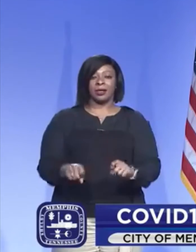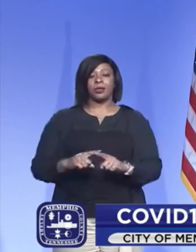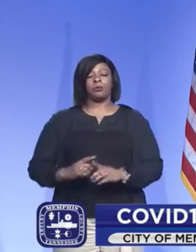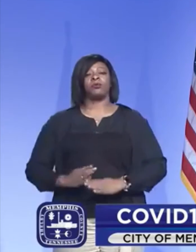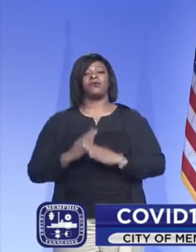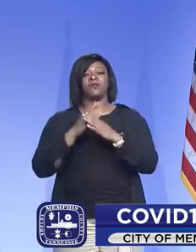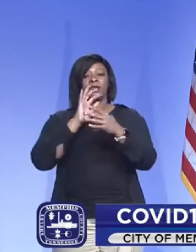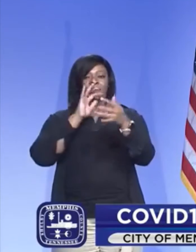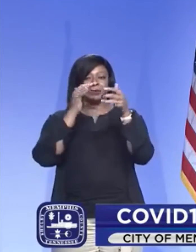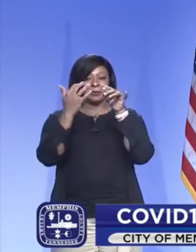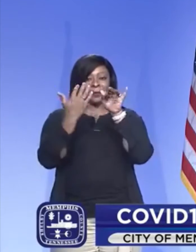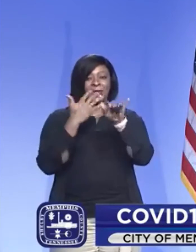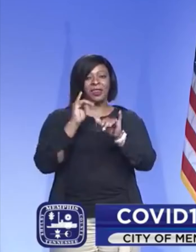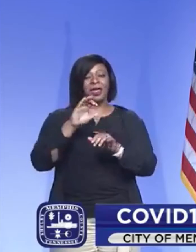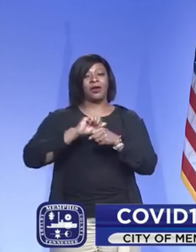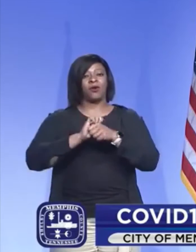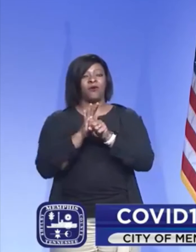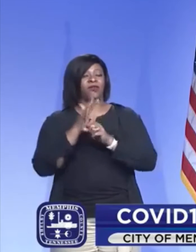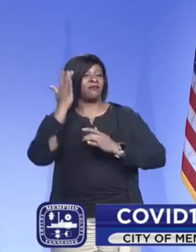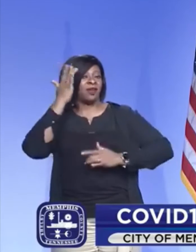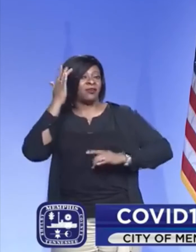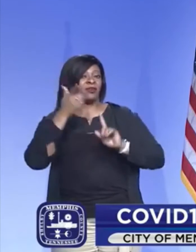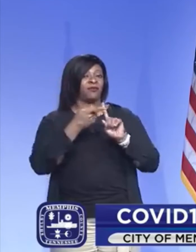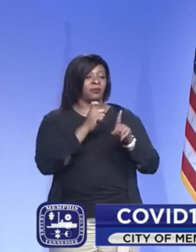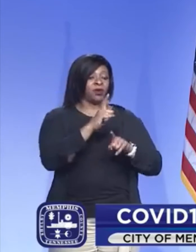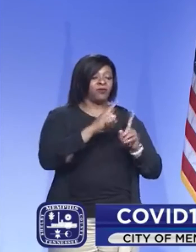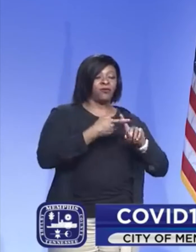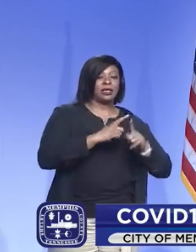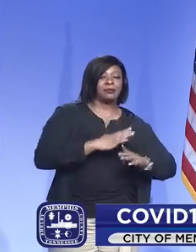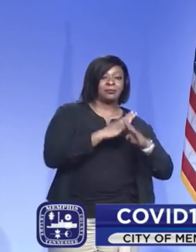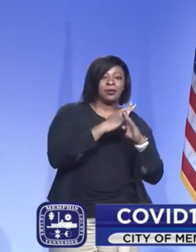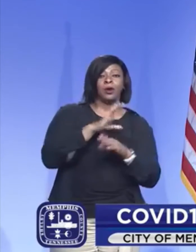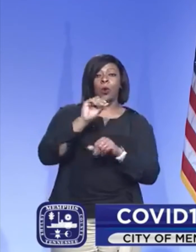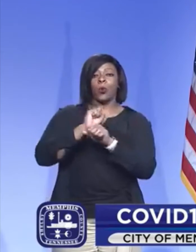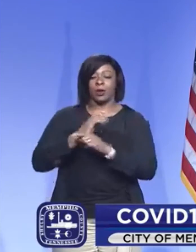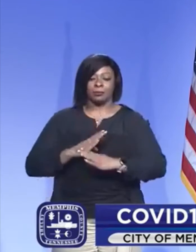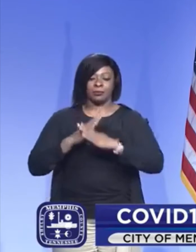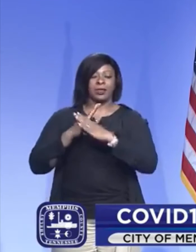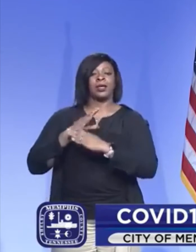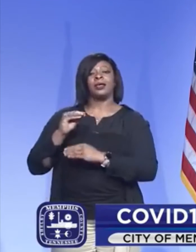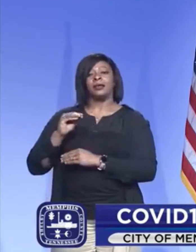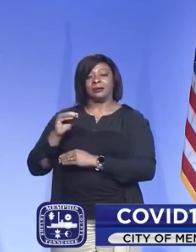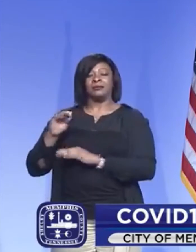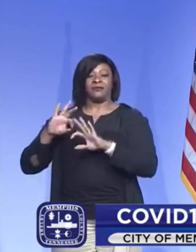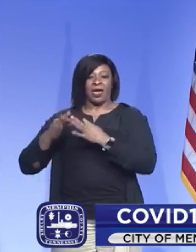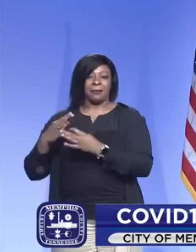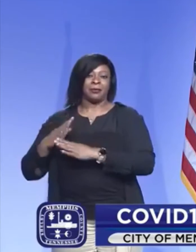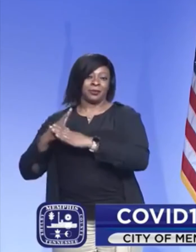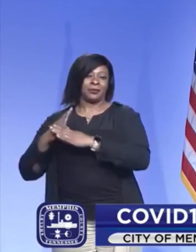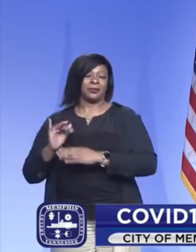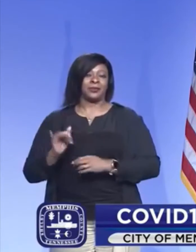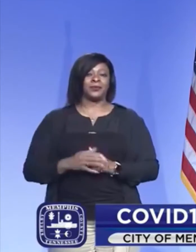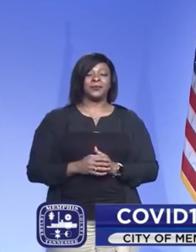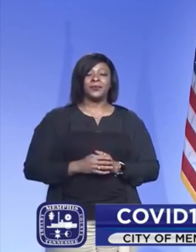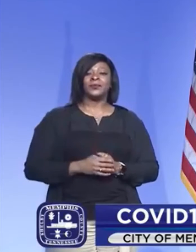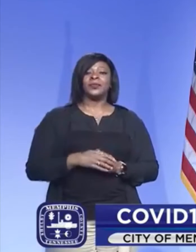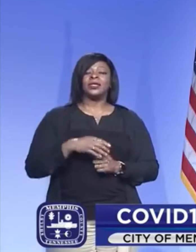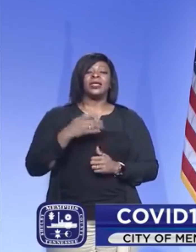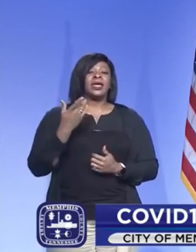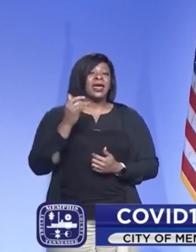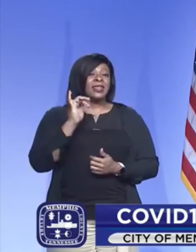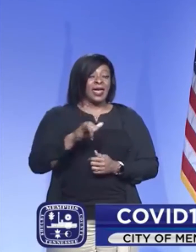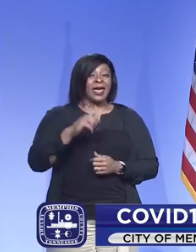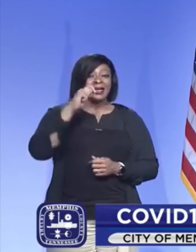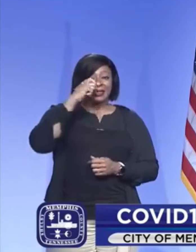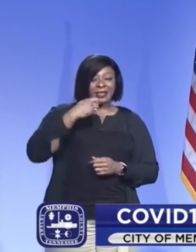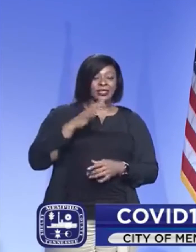spread of COVID-19 to your friends, family, and coworkers. The success of our asymptomatic testing will